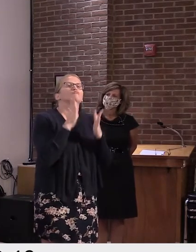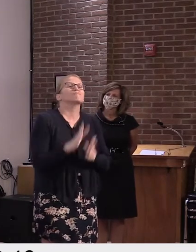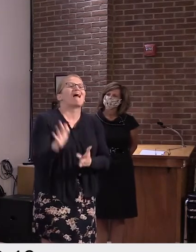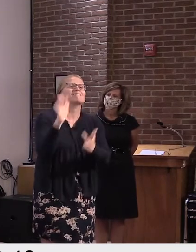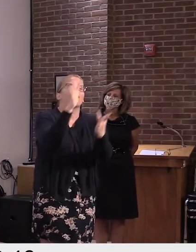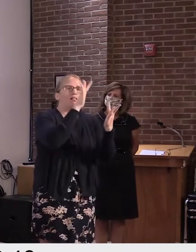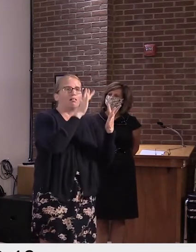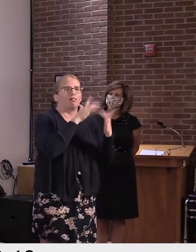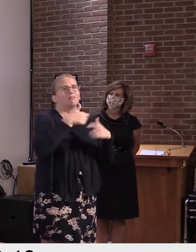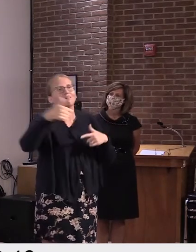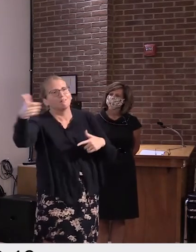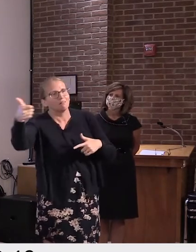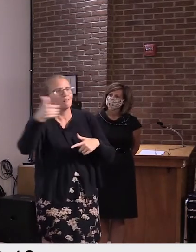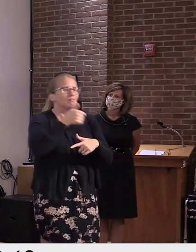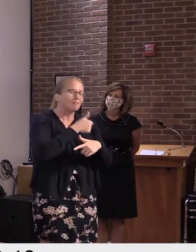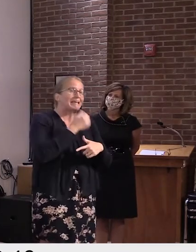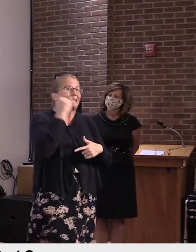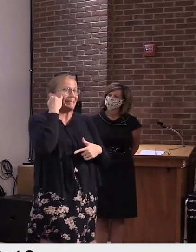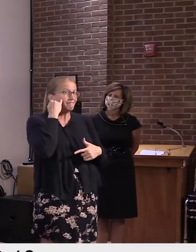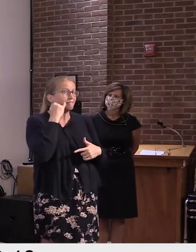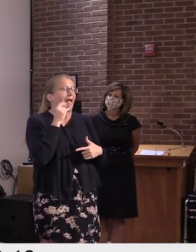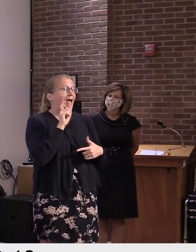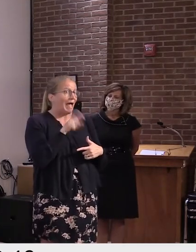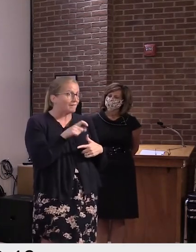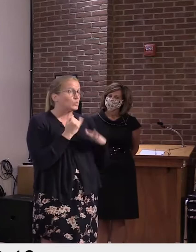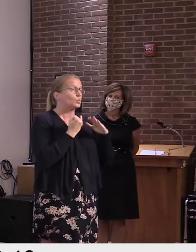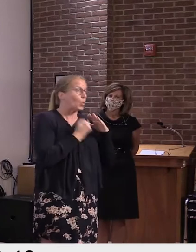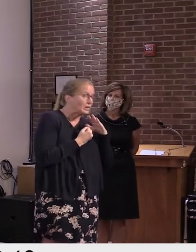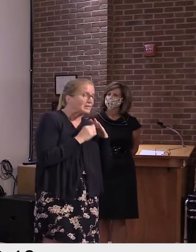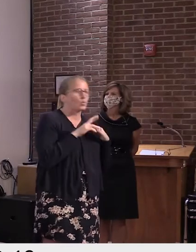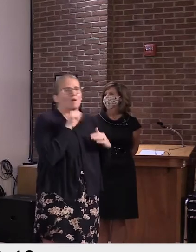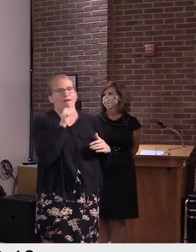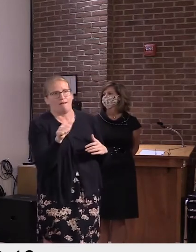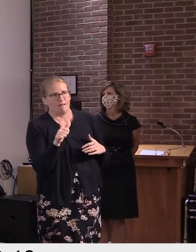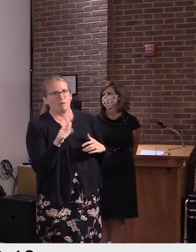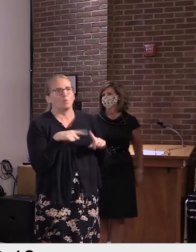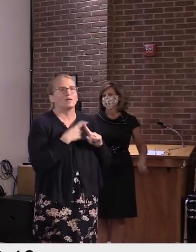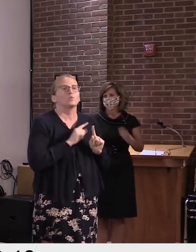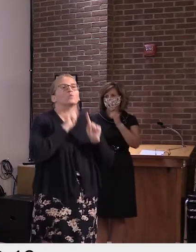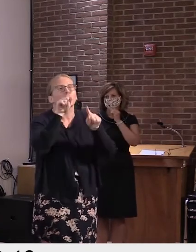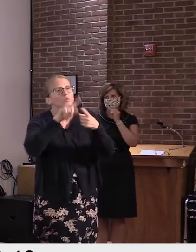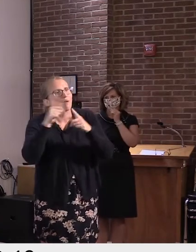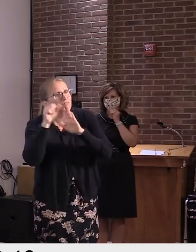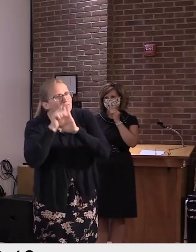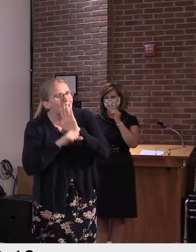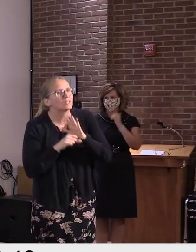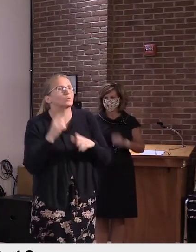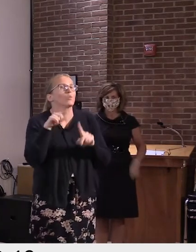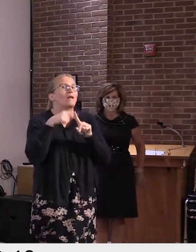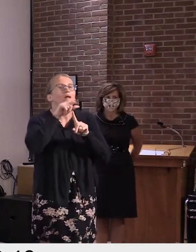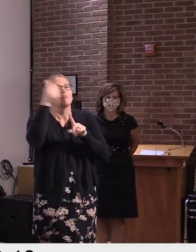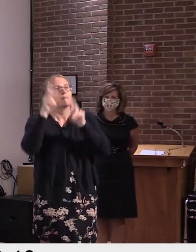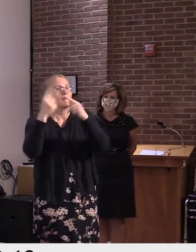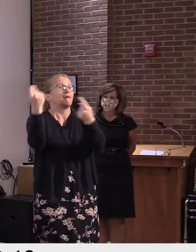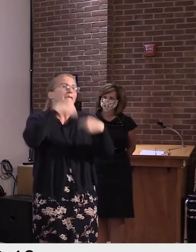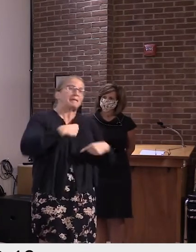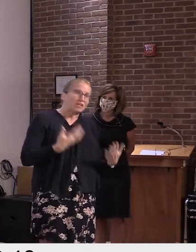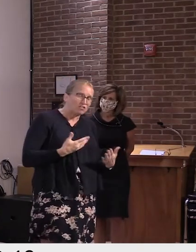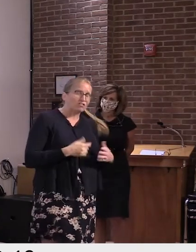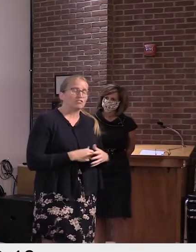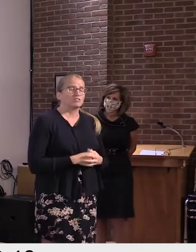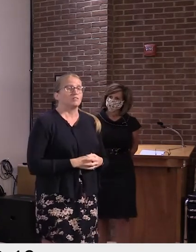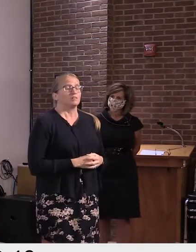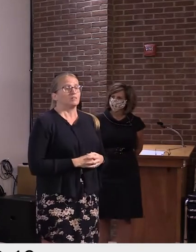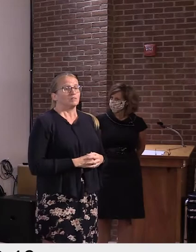and the need to quarantine or not quarantine coming in or going out of the state. and put a